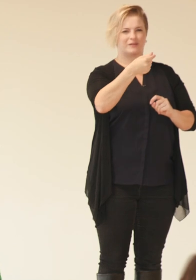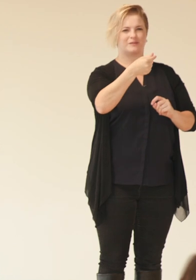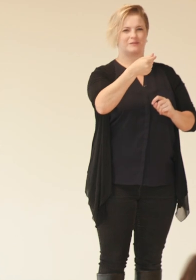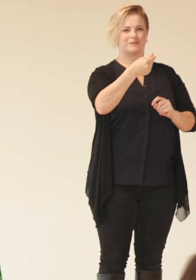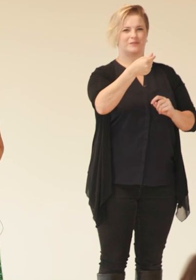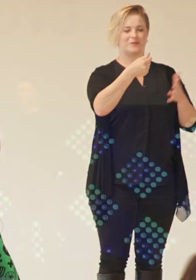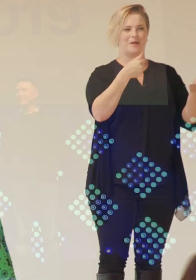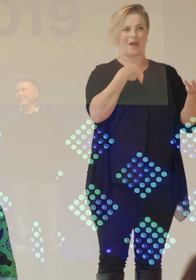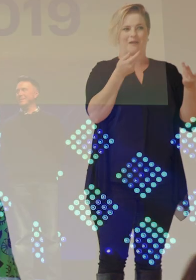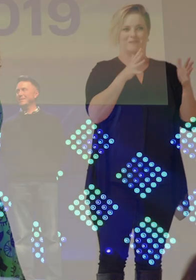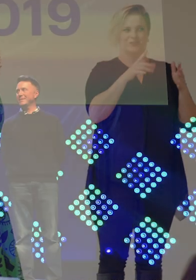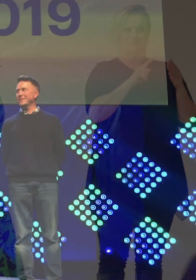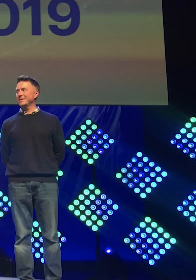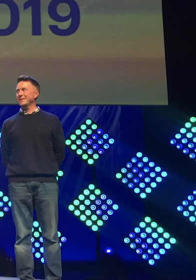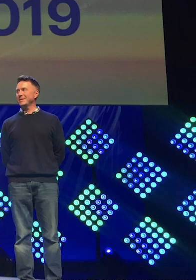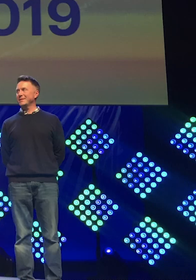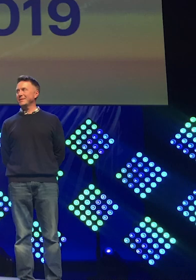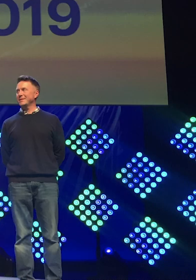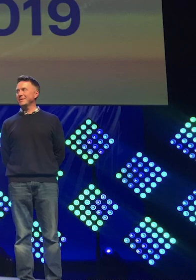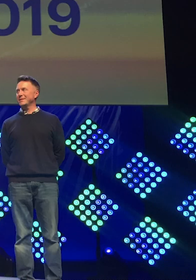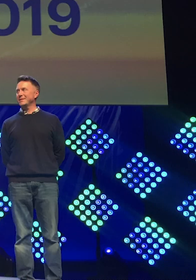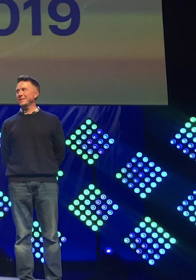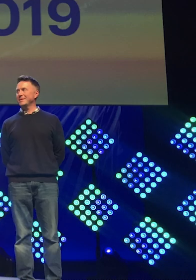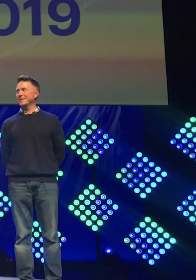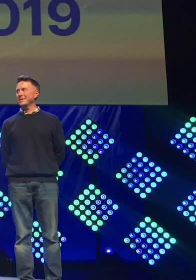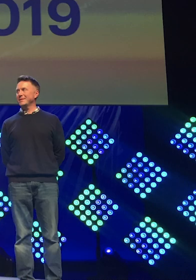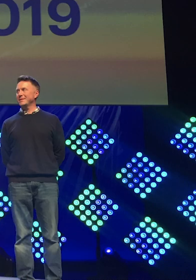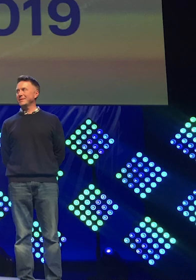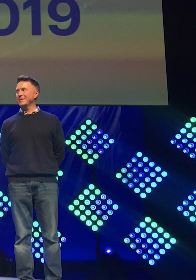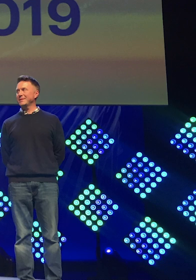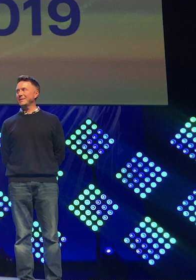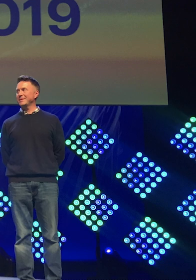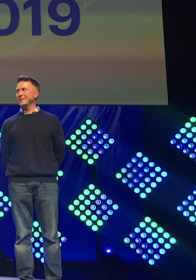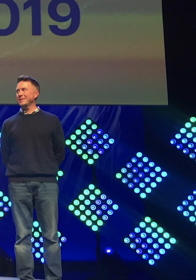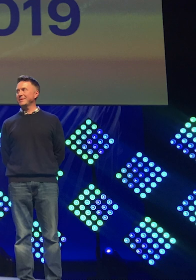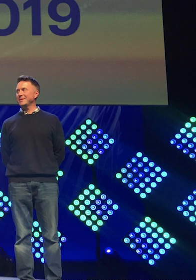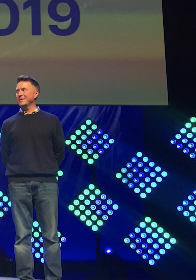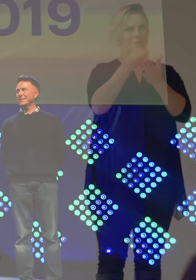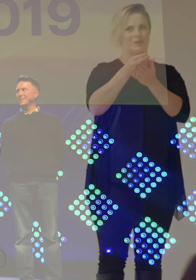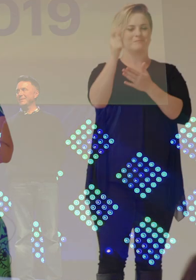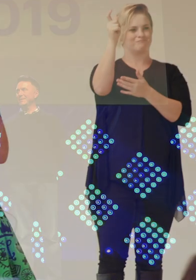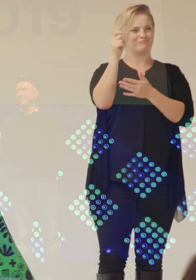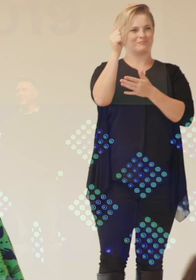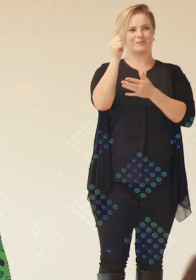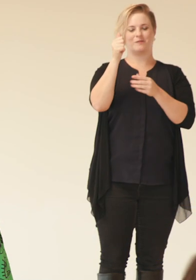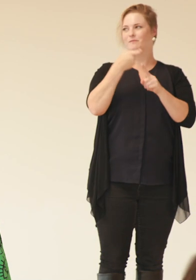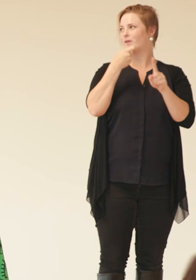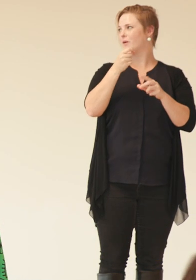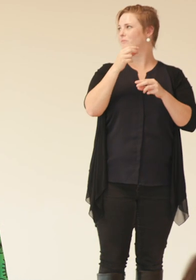which are six stories. And then this year, I got a grant from an organization called WDS, and it was